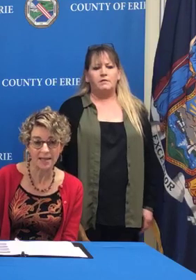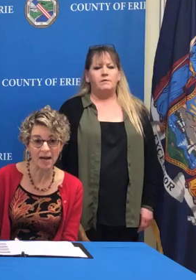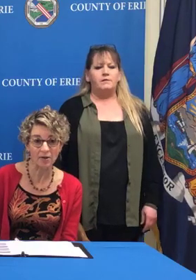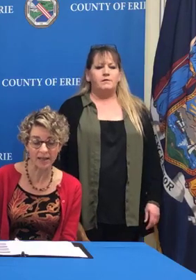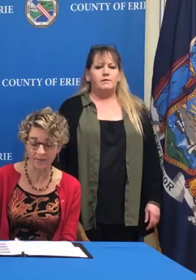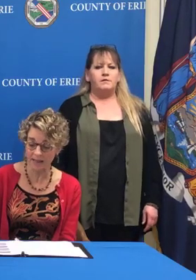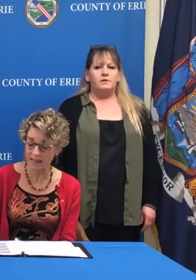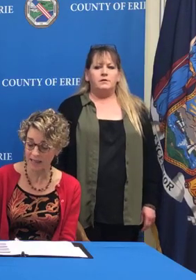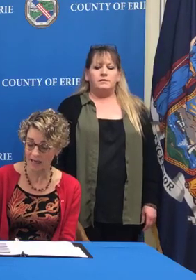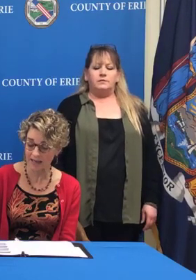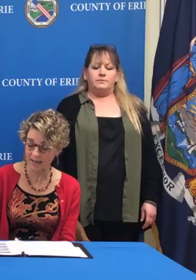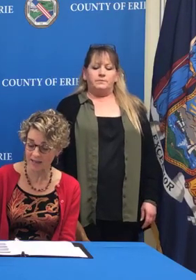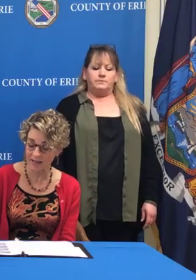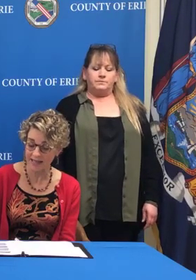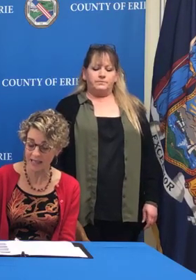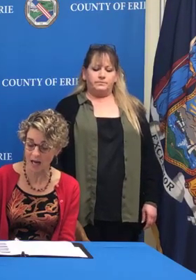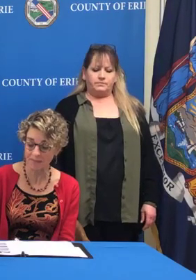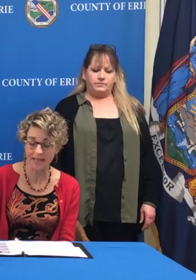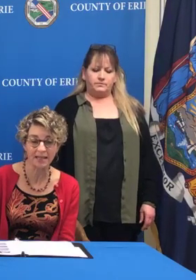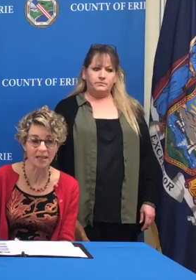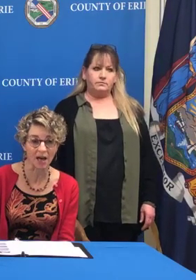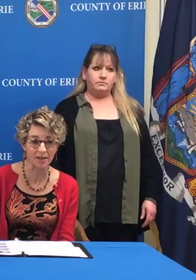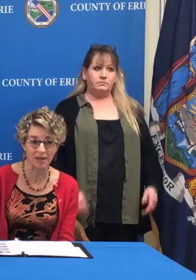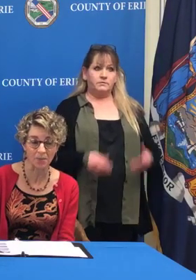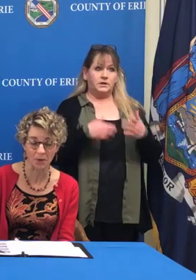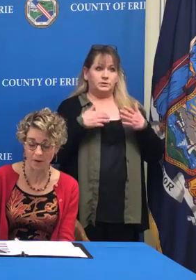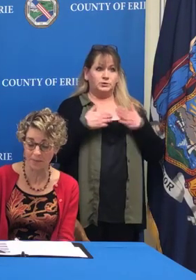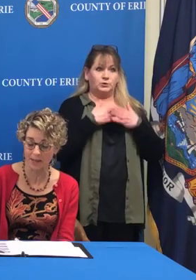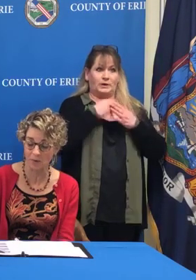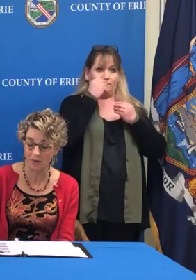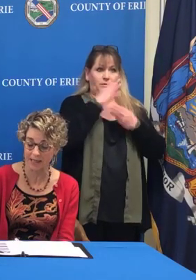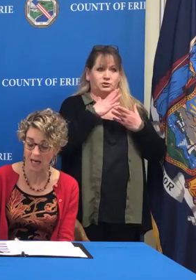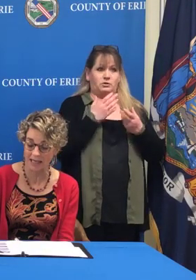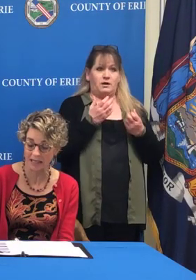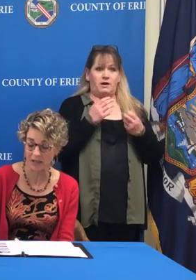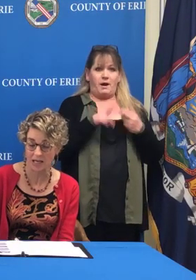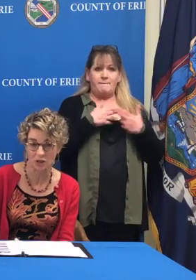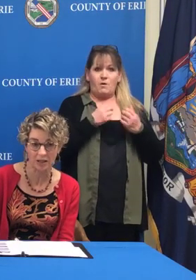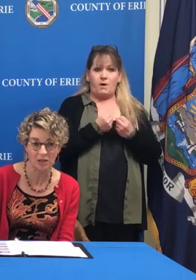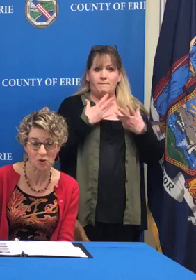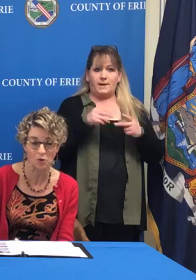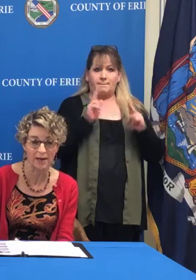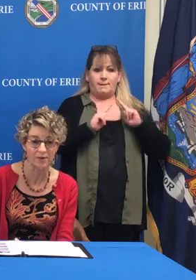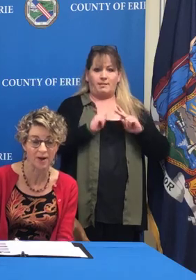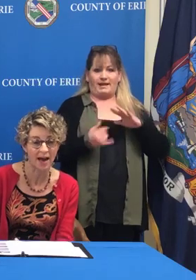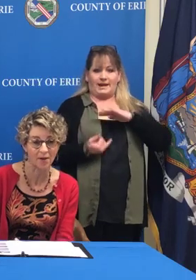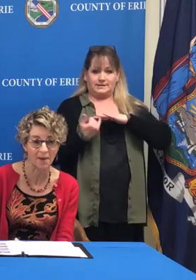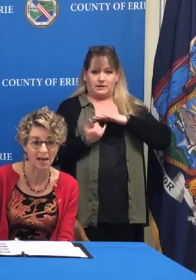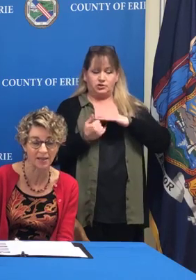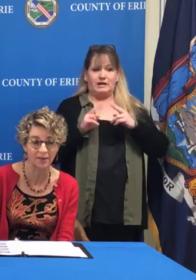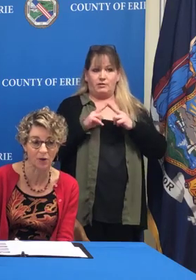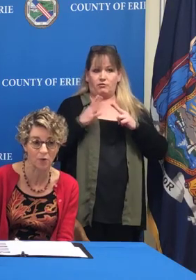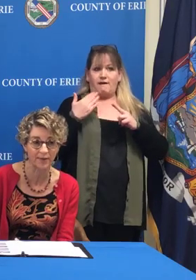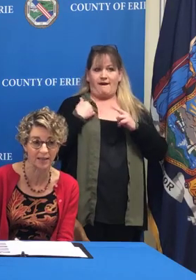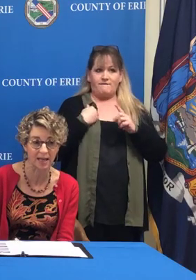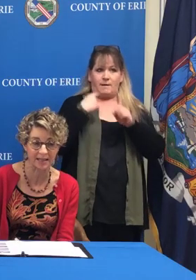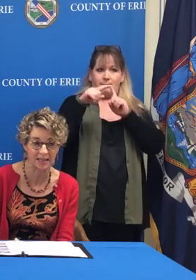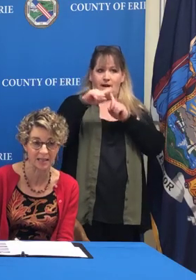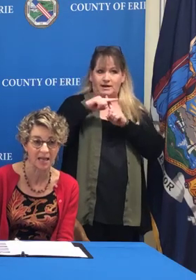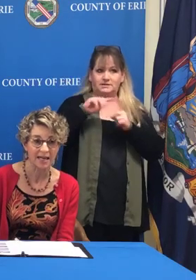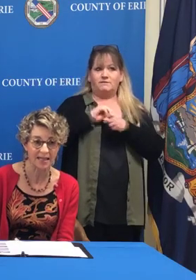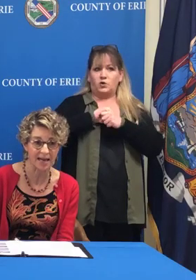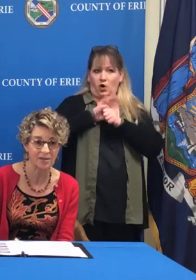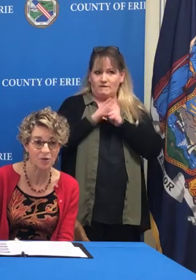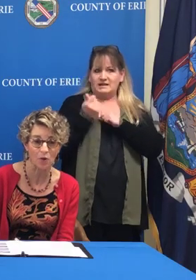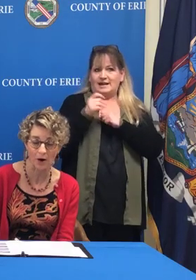So now giving the latest update on the number of people in isolation who either have a positive